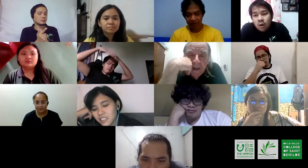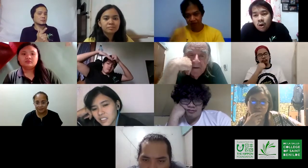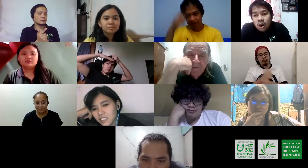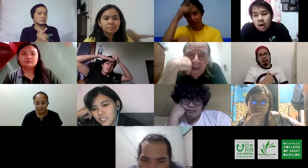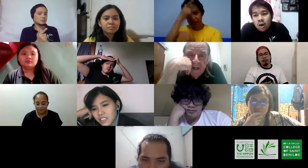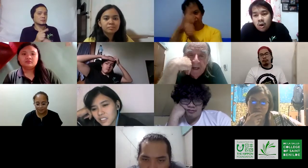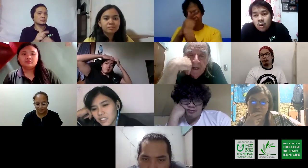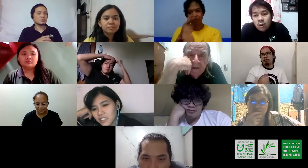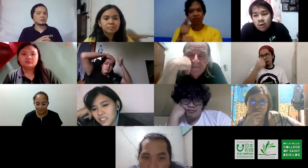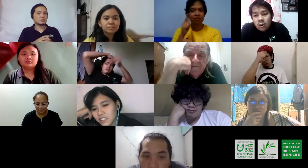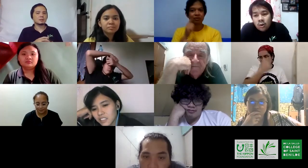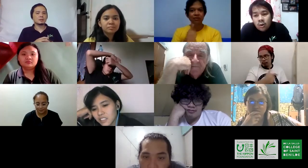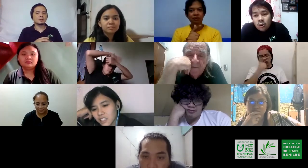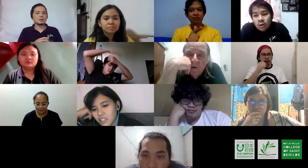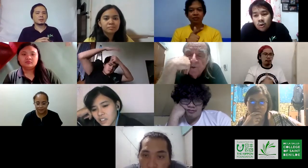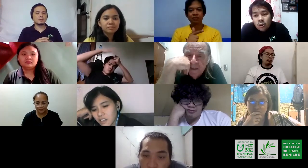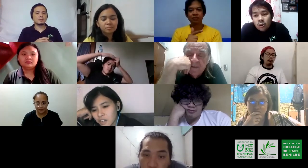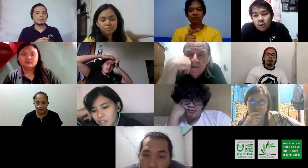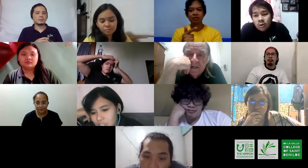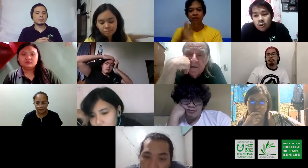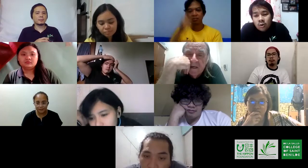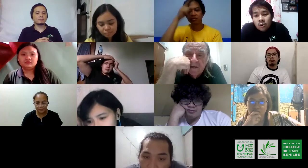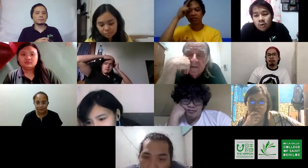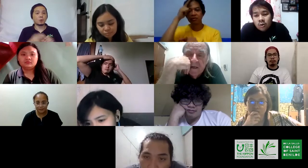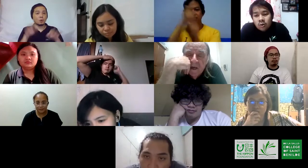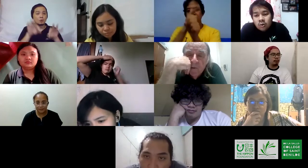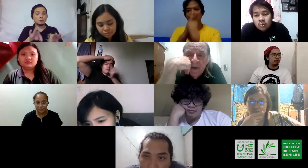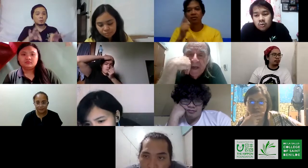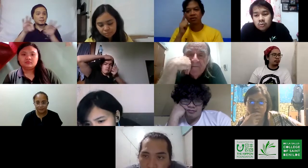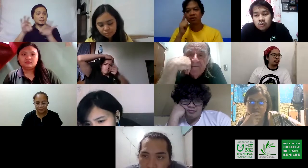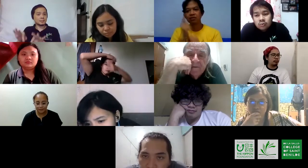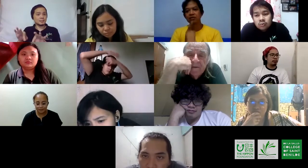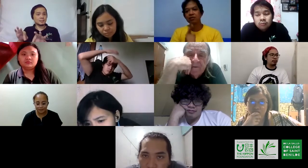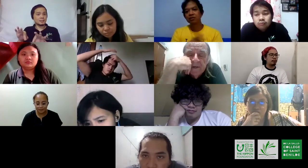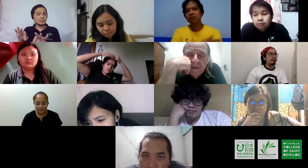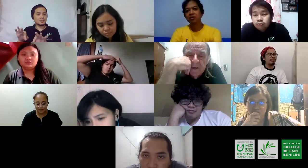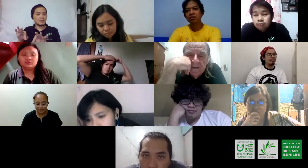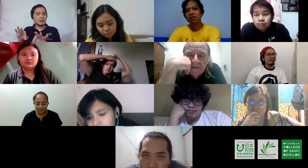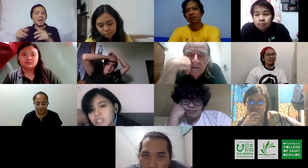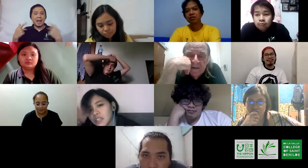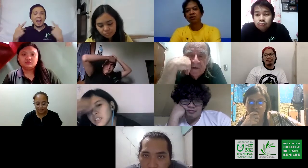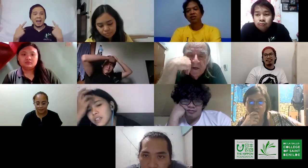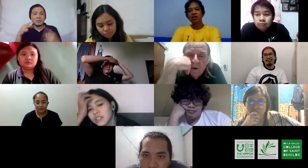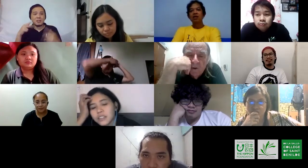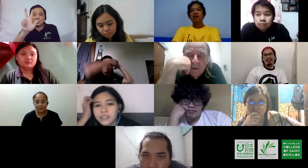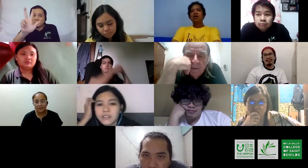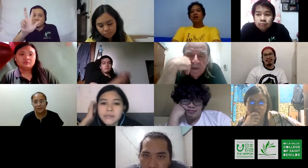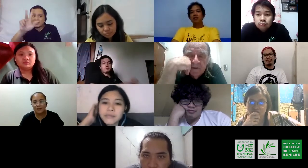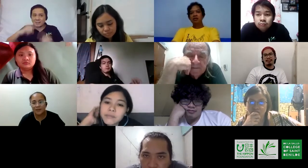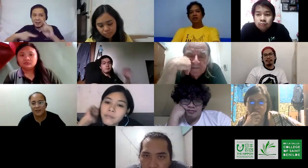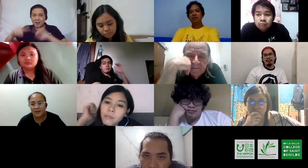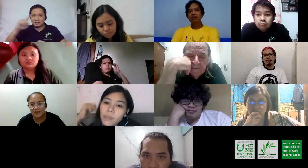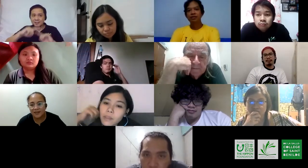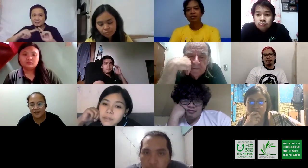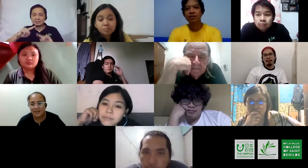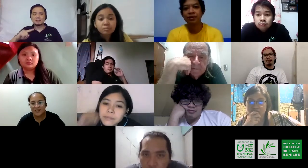Okay, if we analyze Ho Chi Minh City signs, we have three signs, older